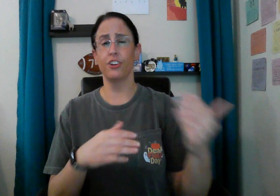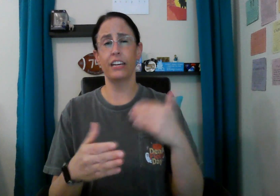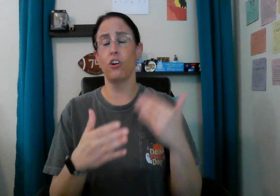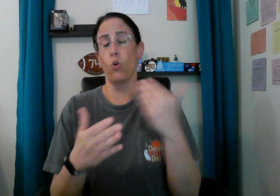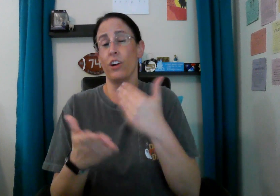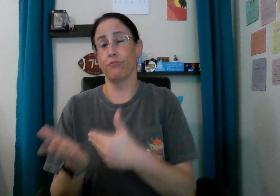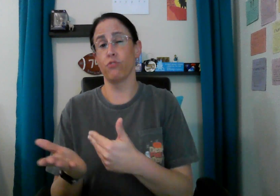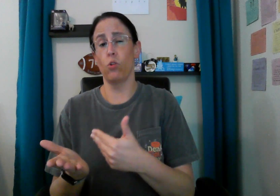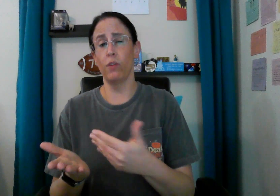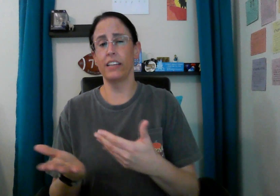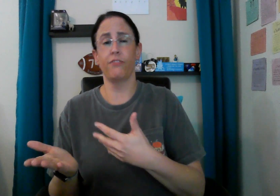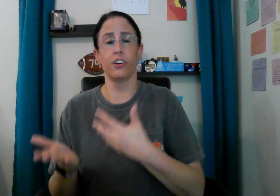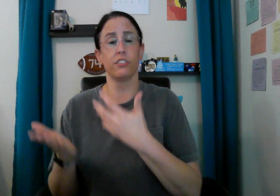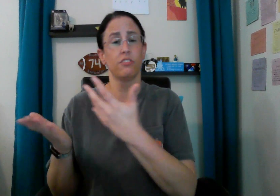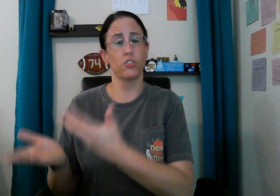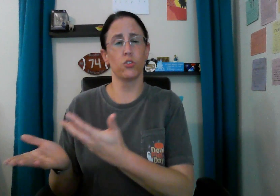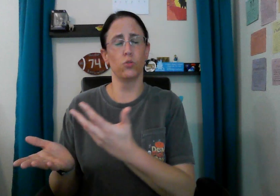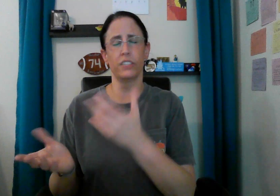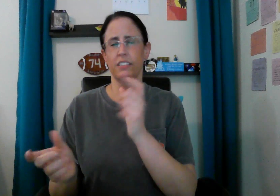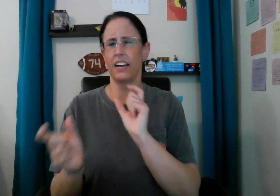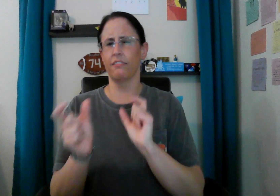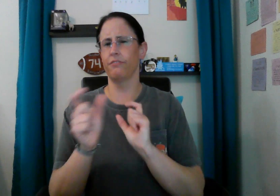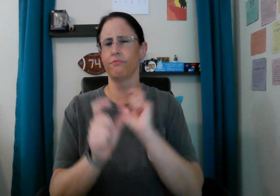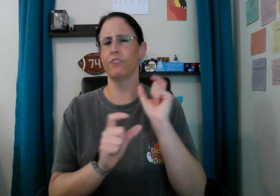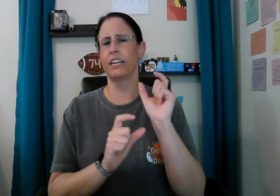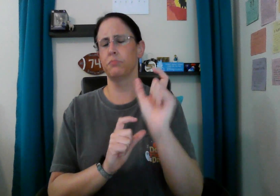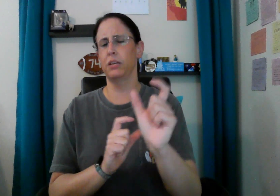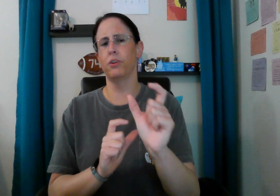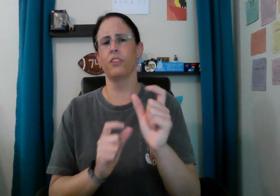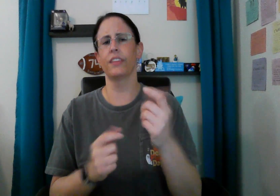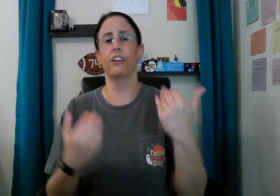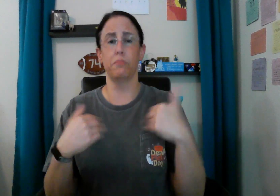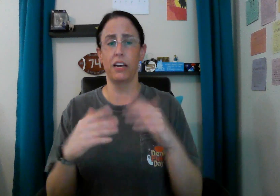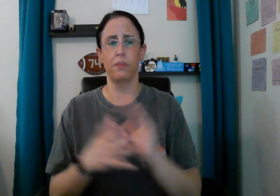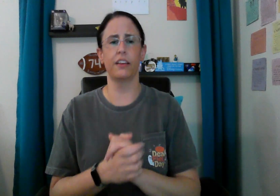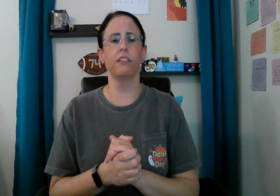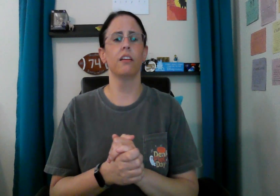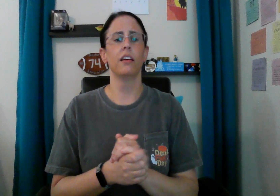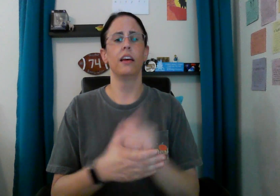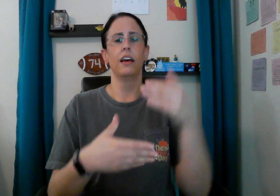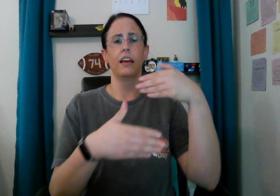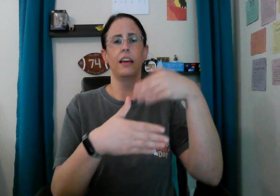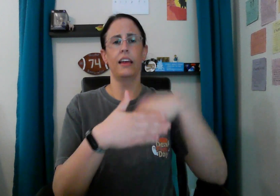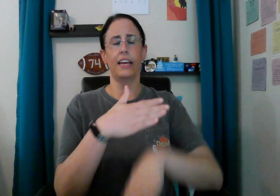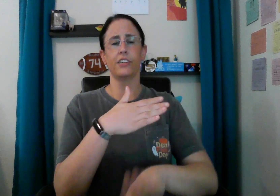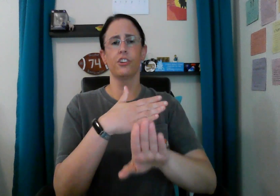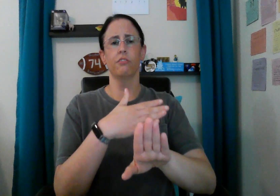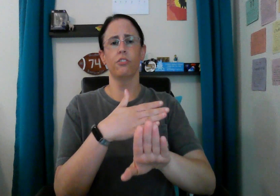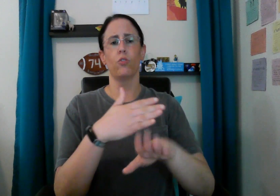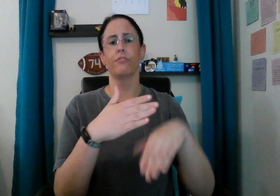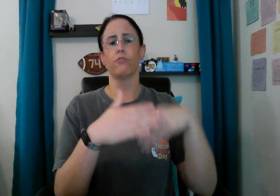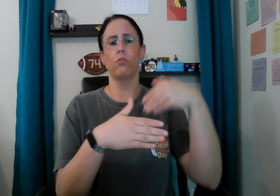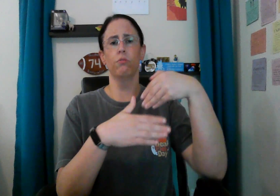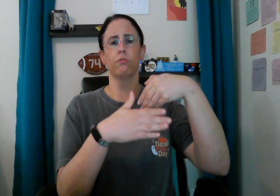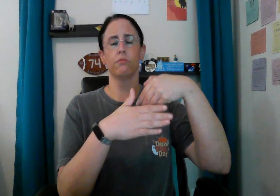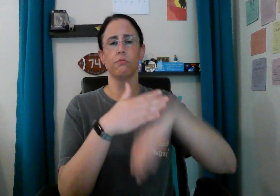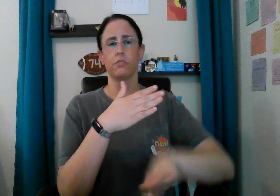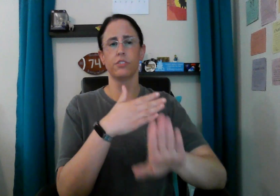enter or enroll. As far as school, it's kind of randomly put on there in my opinion. Enter or enroll. So